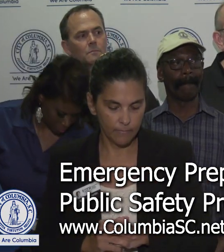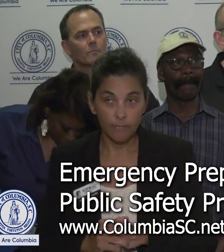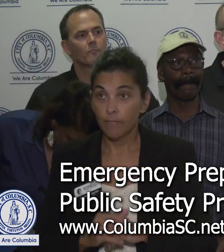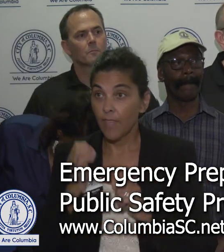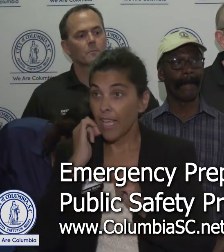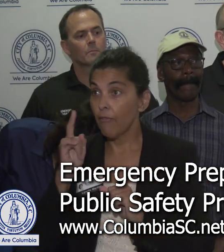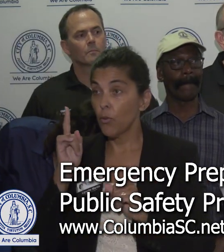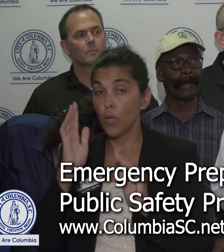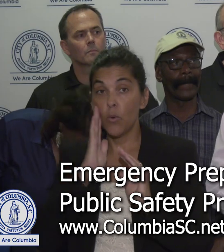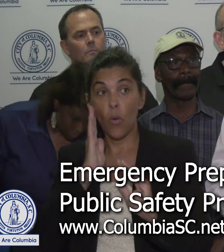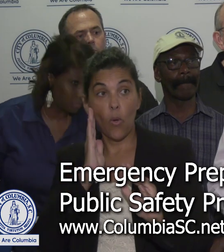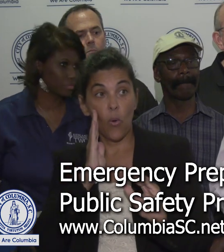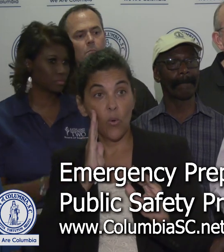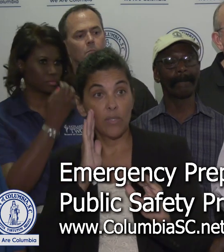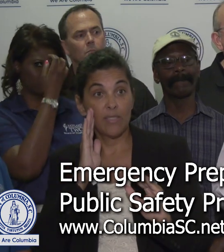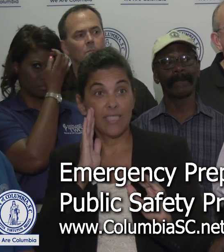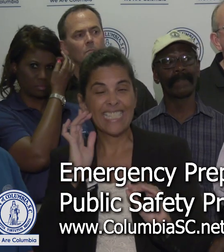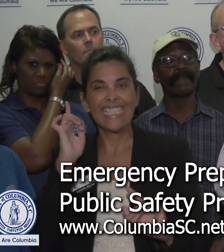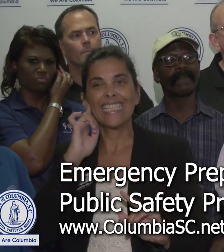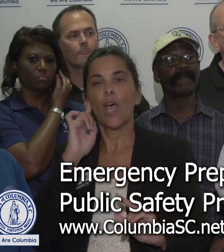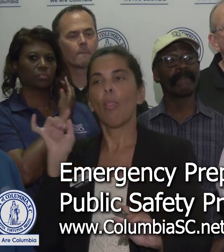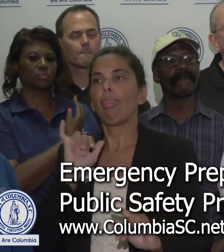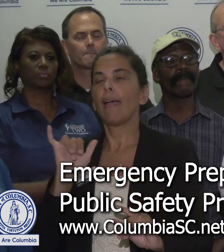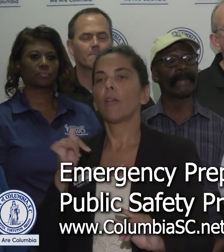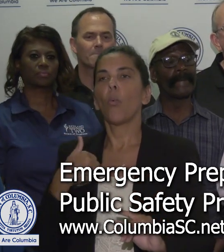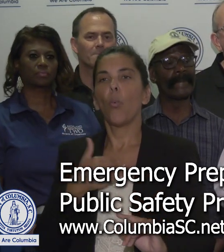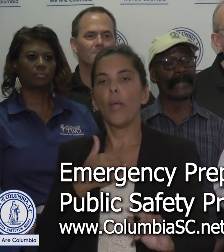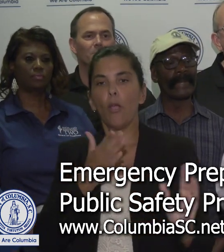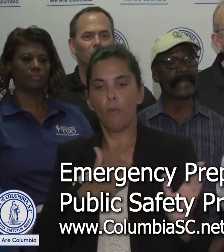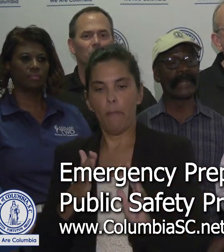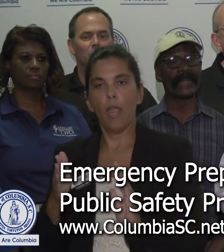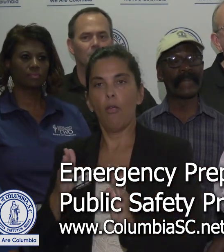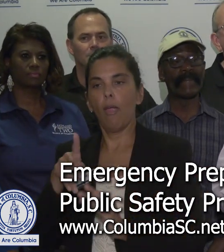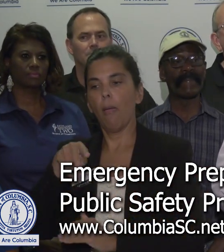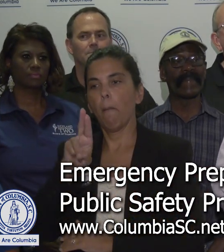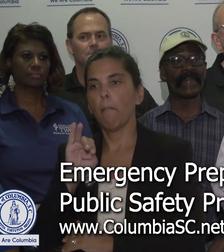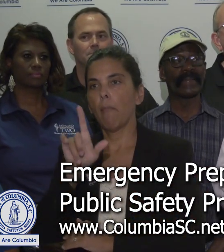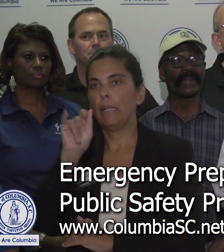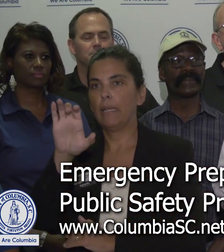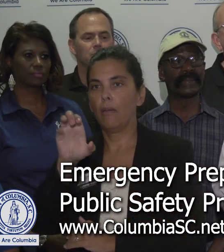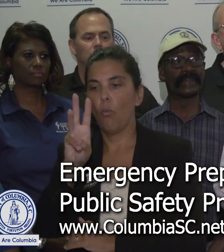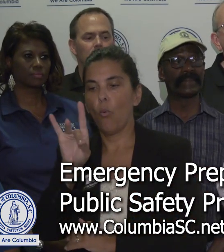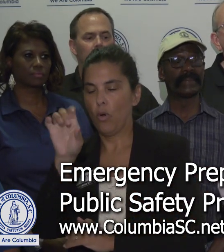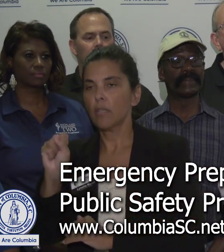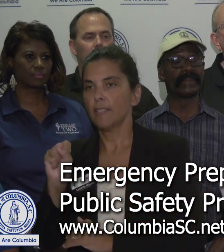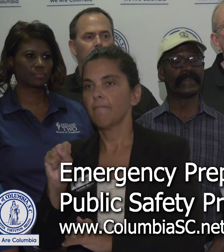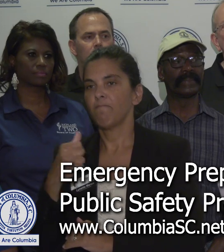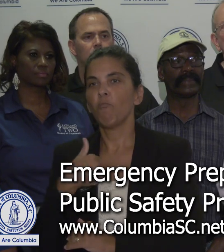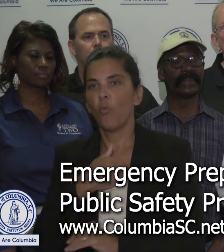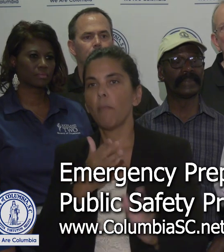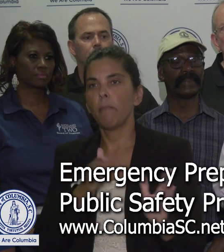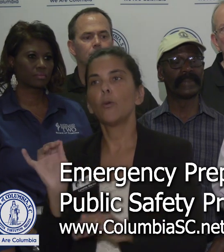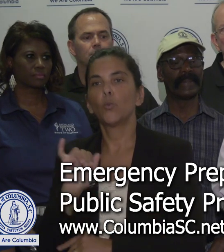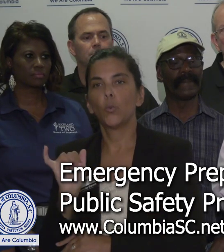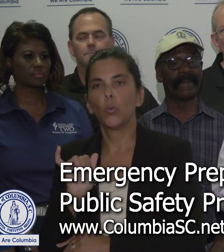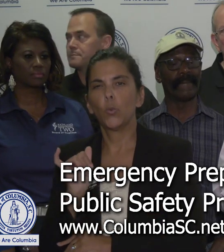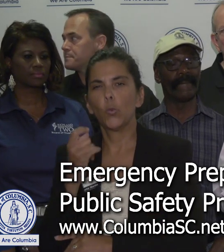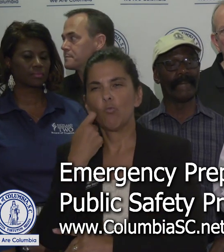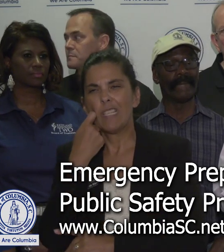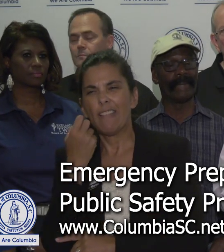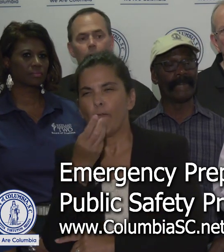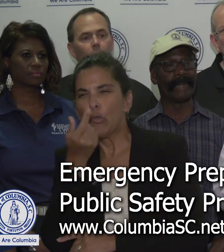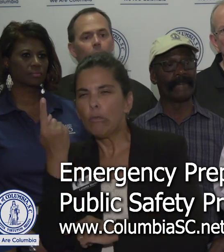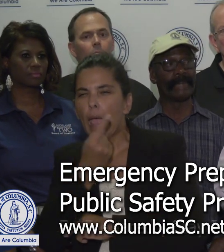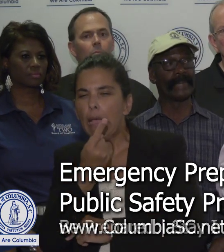As everybody knows, it sounds like everybody's preparing, and Public Works has also been preparing. Over the last few days, we've looked at our